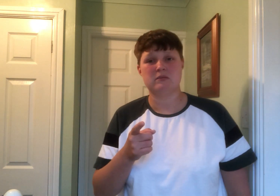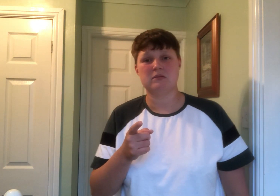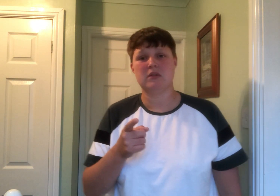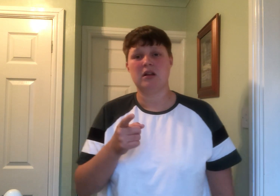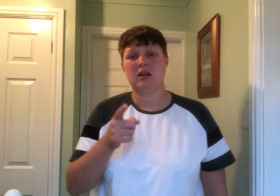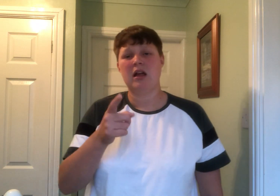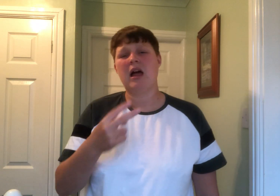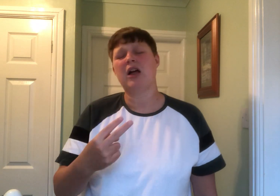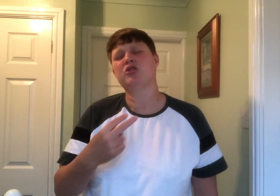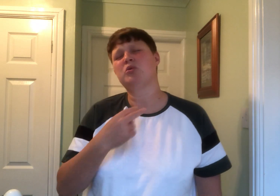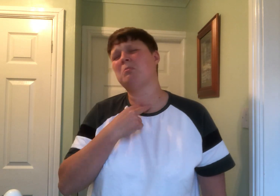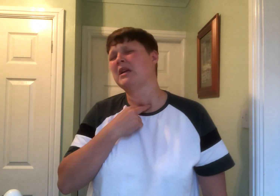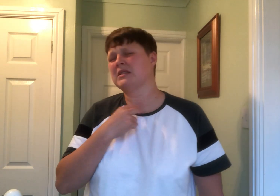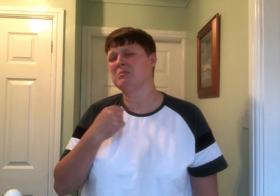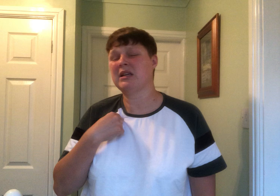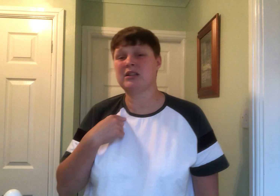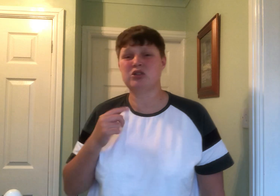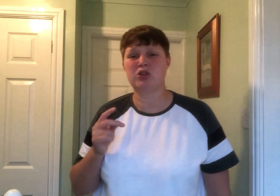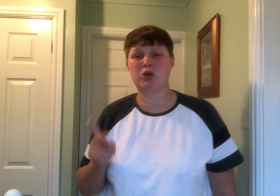And you missed me too